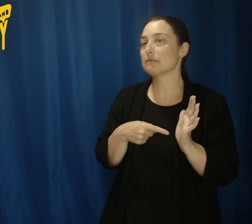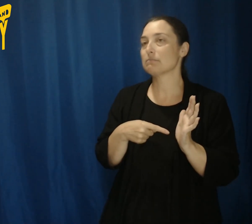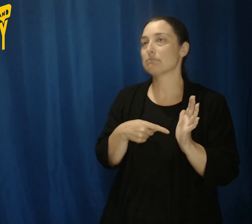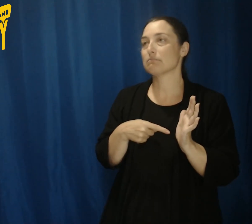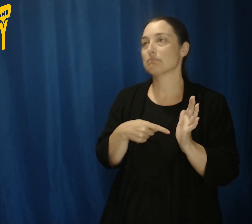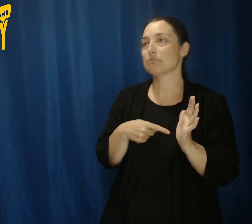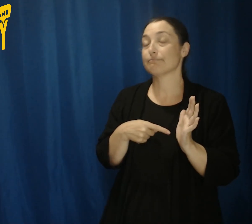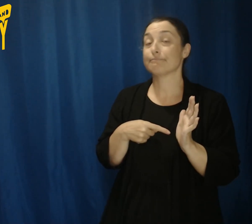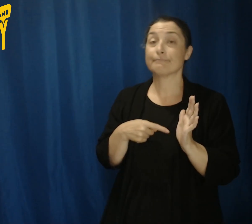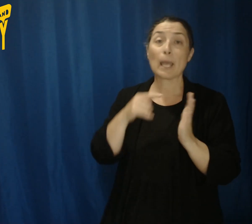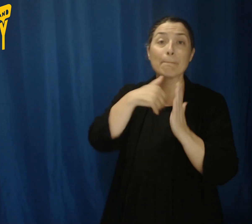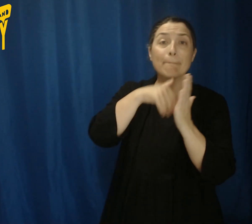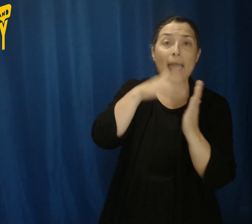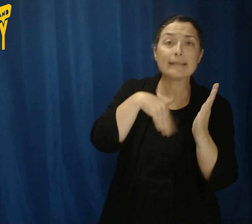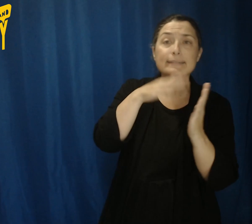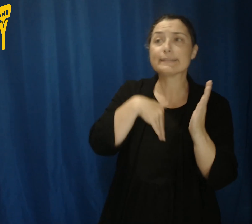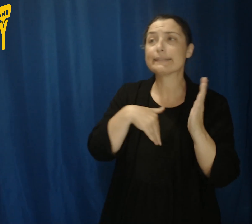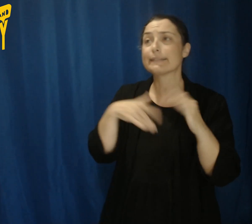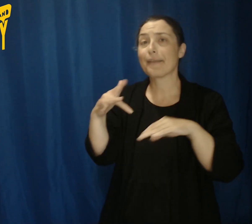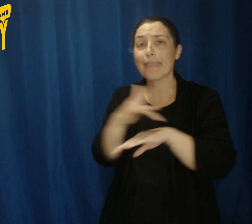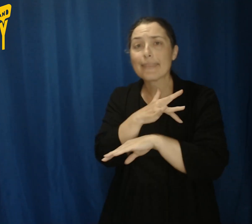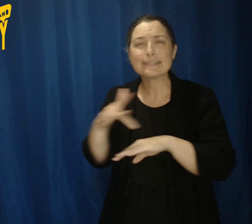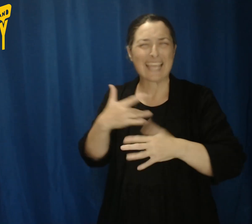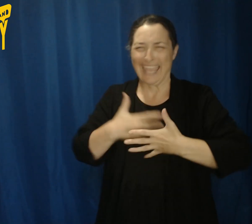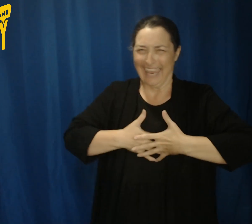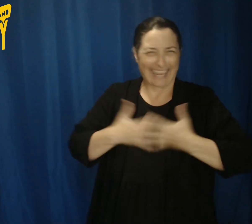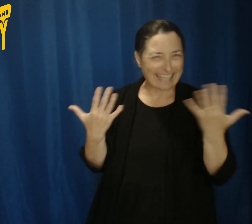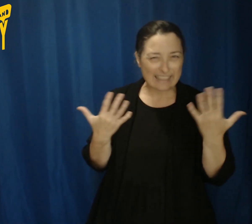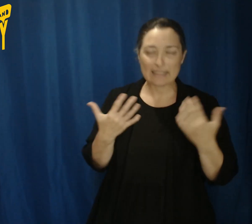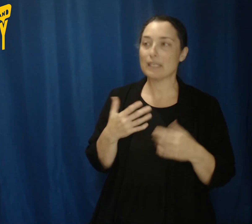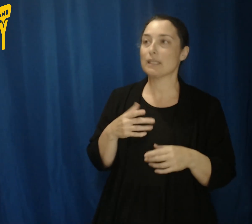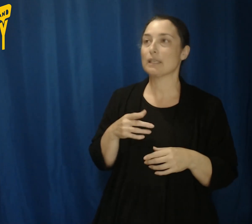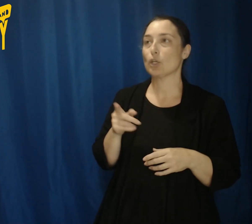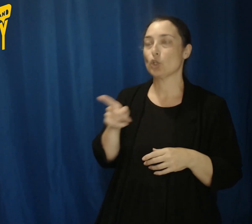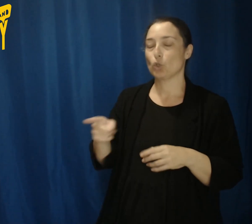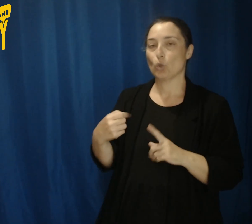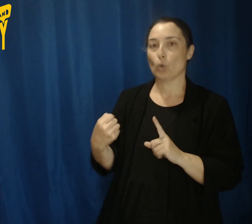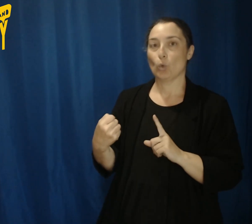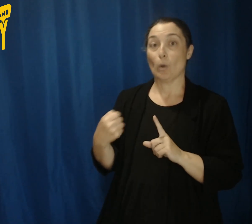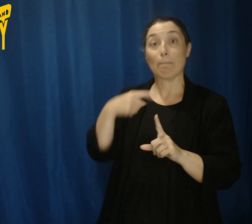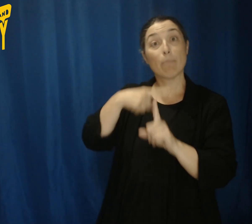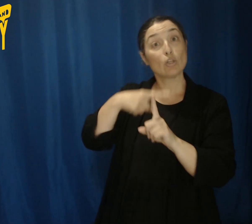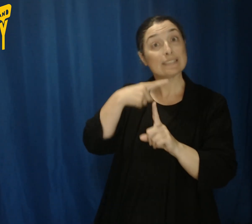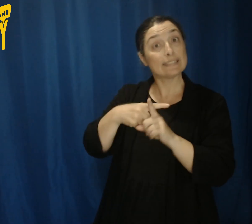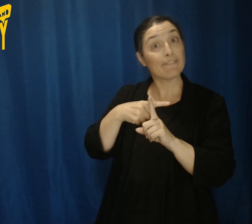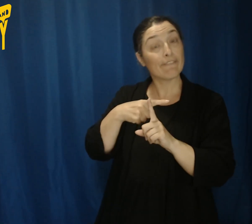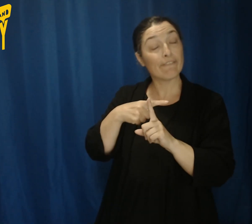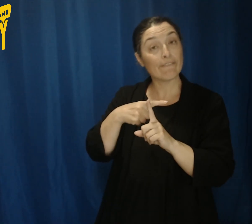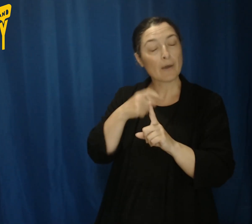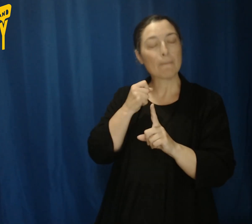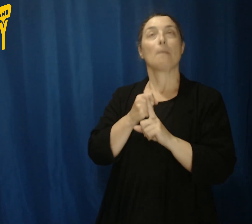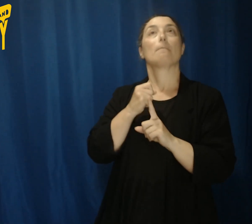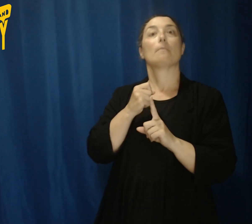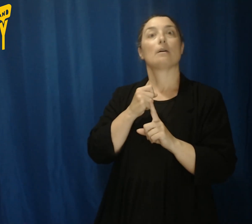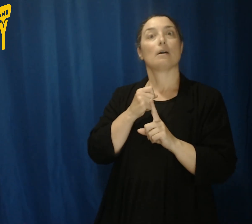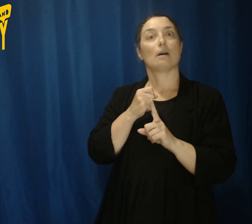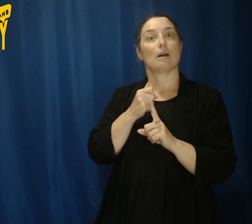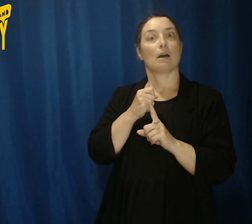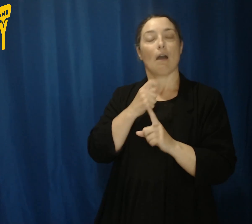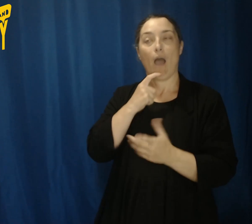be a painting or a theatre show or whatever, that have affected you positively and you've become speechless or God,